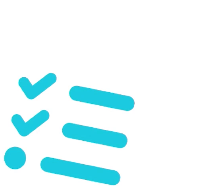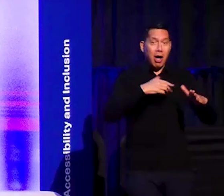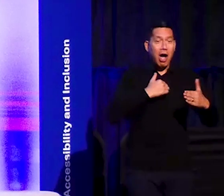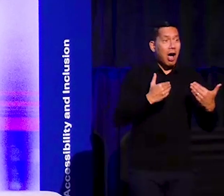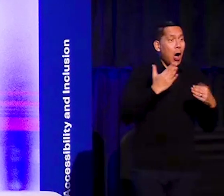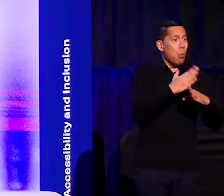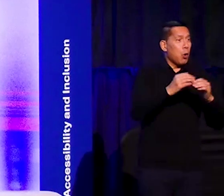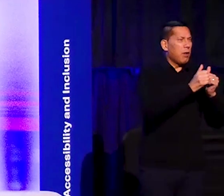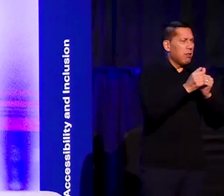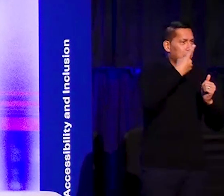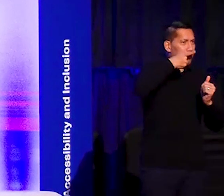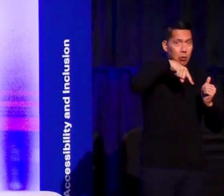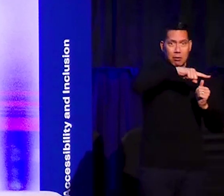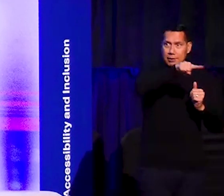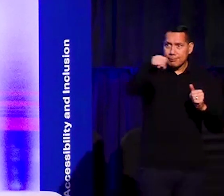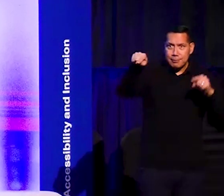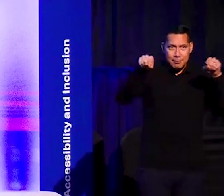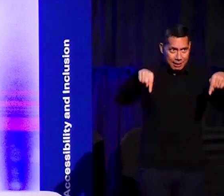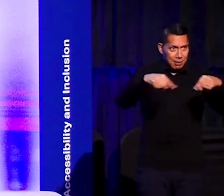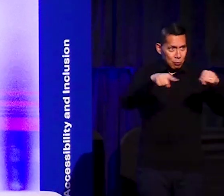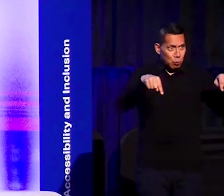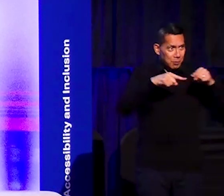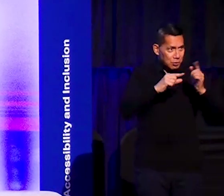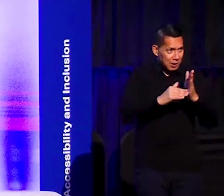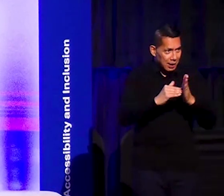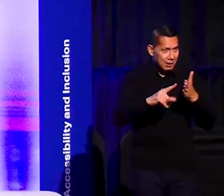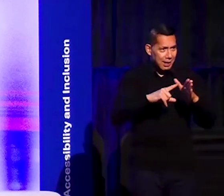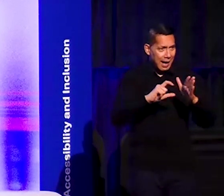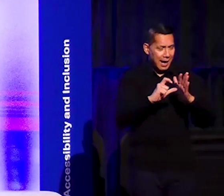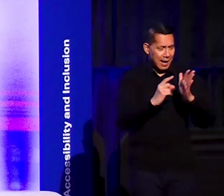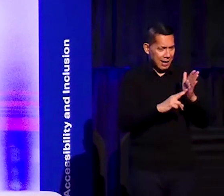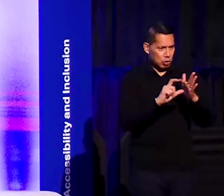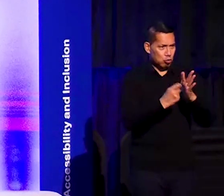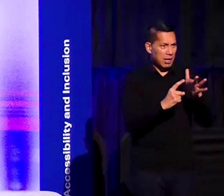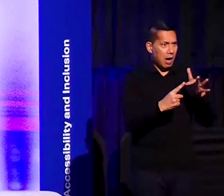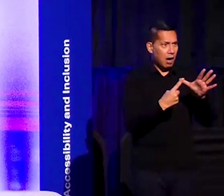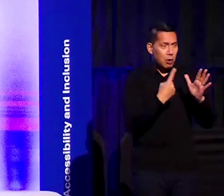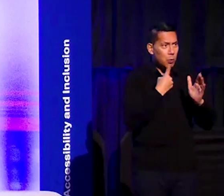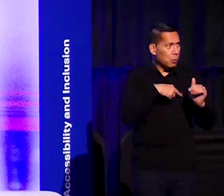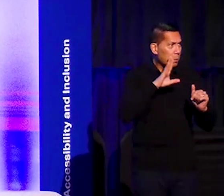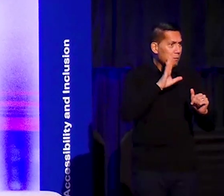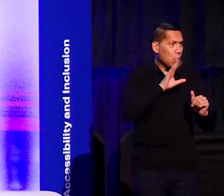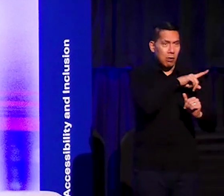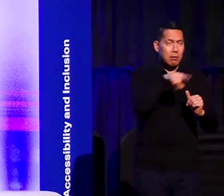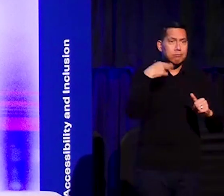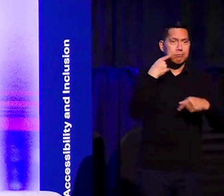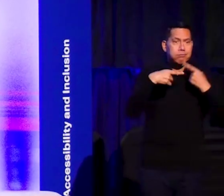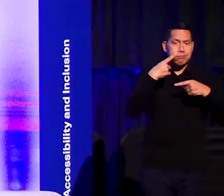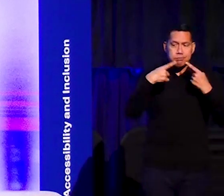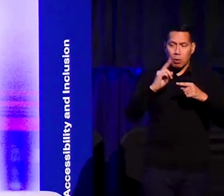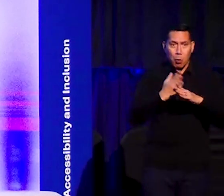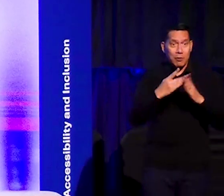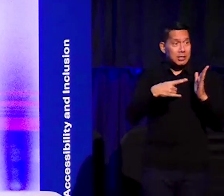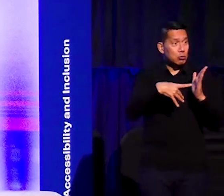people, some of the people in the room today. Andrea mentioned earlier today about working with Telstra, and it's been a